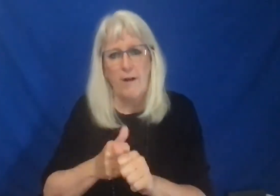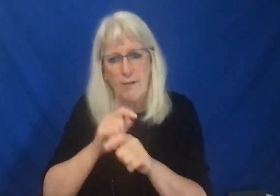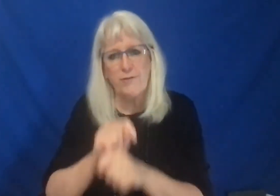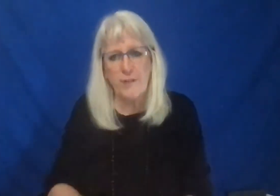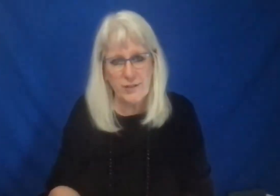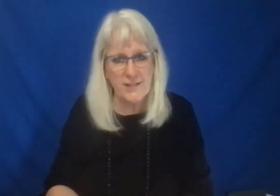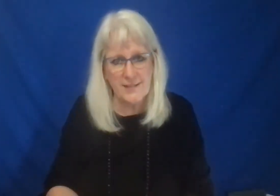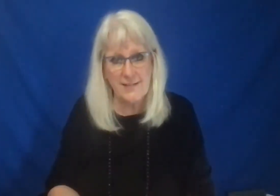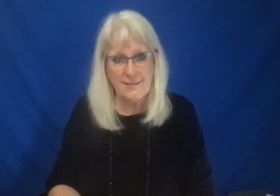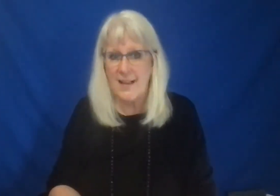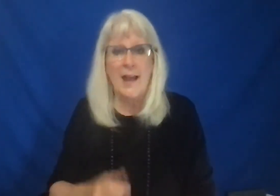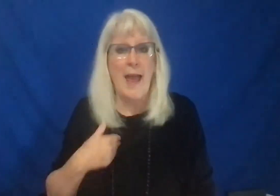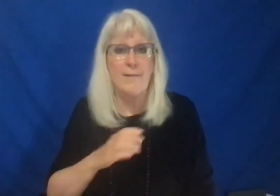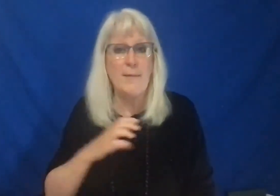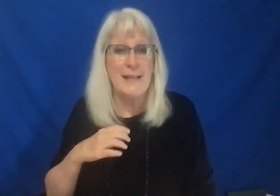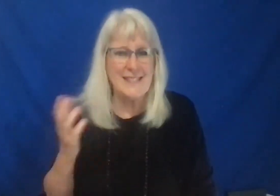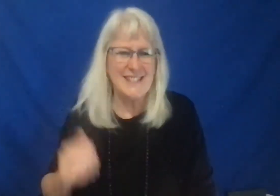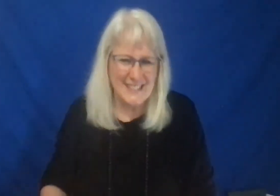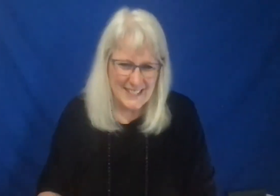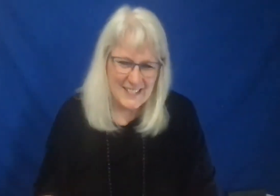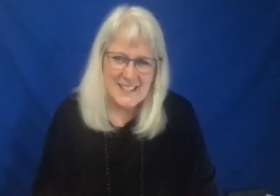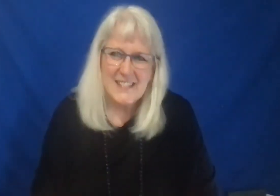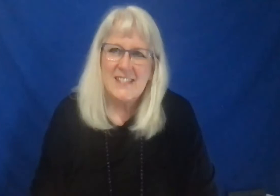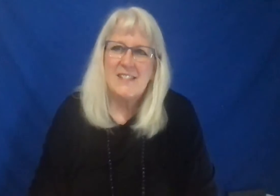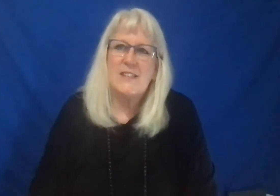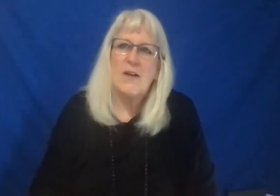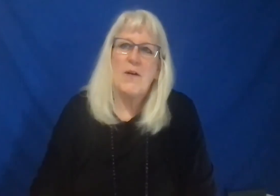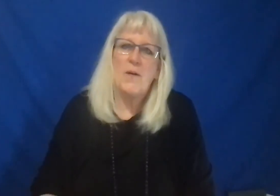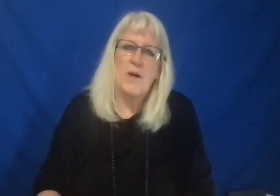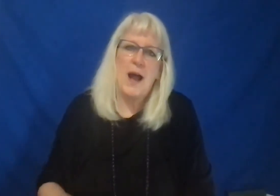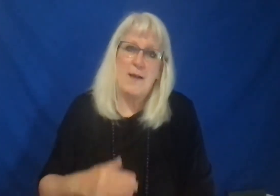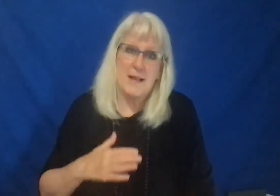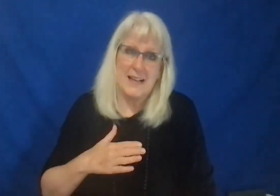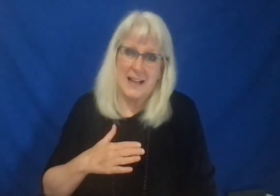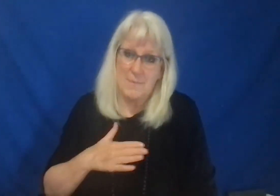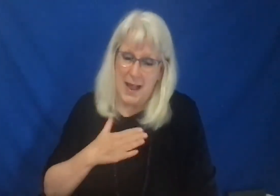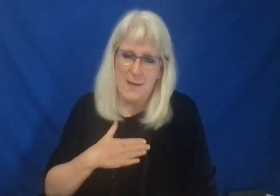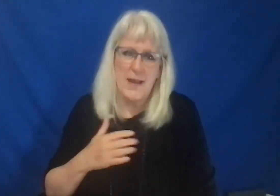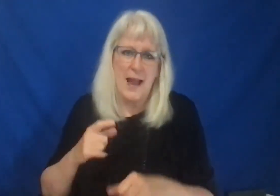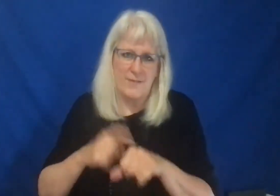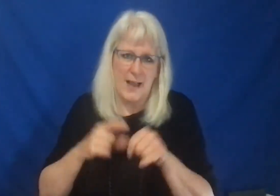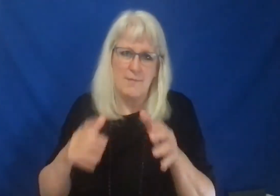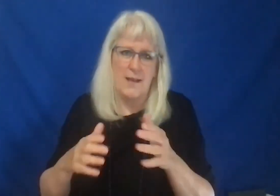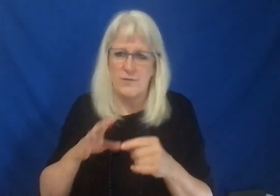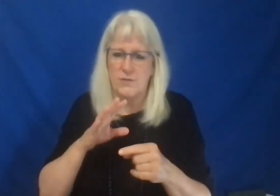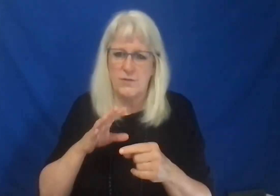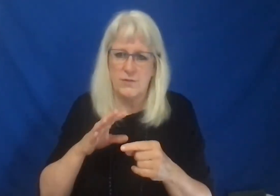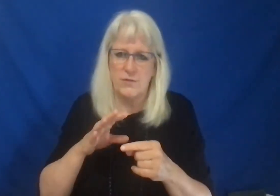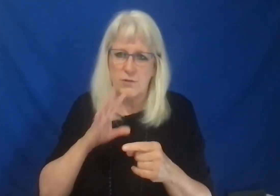very delighted that I am going to have time to cover the 12th concept, the